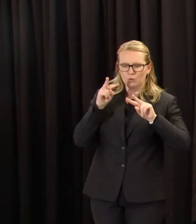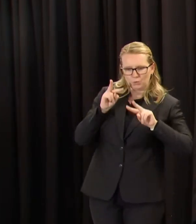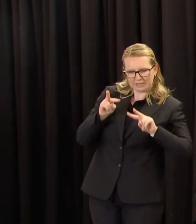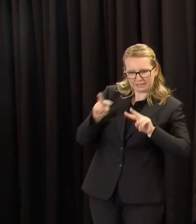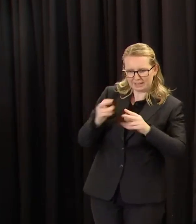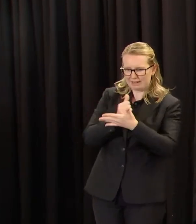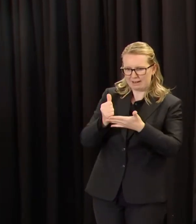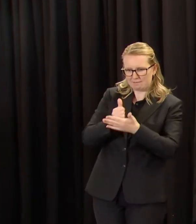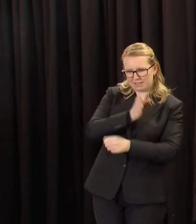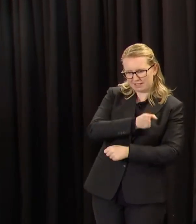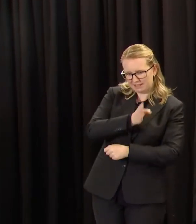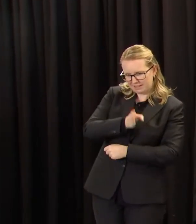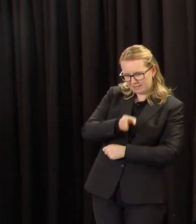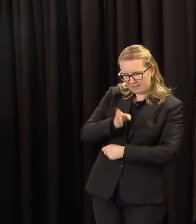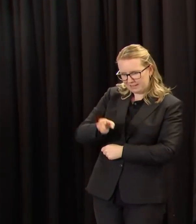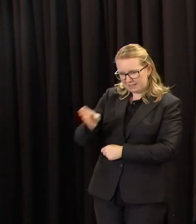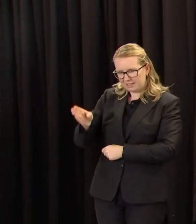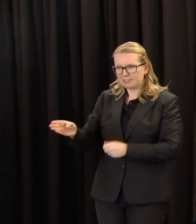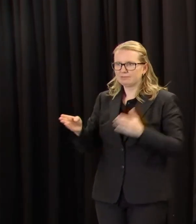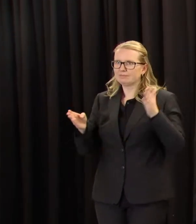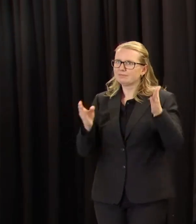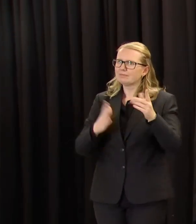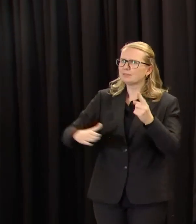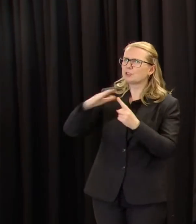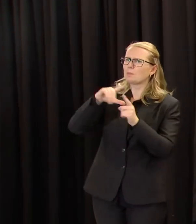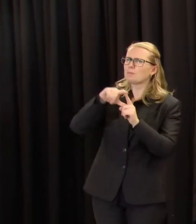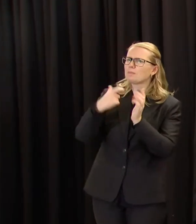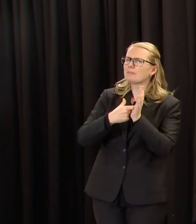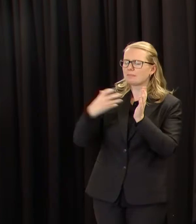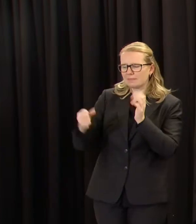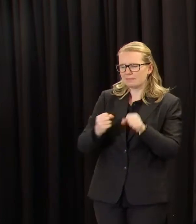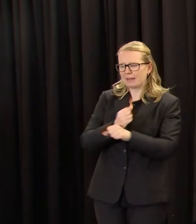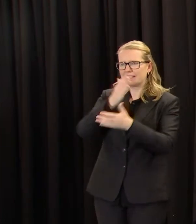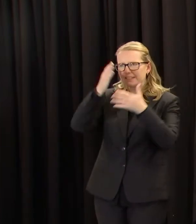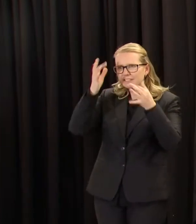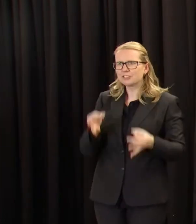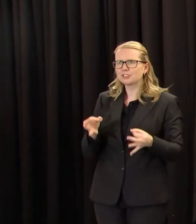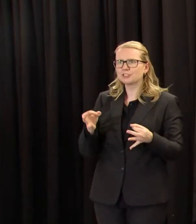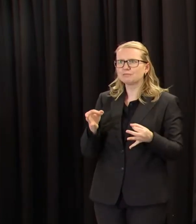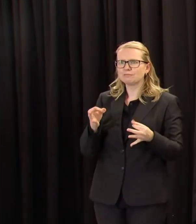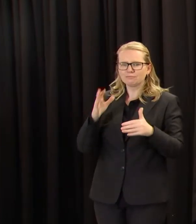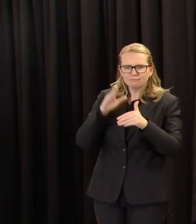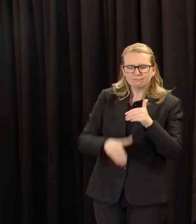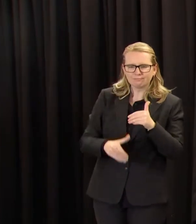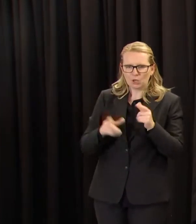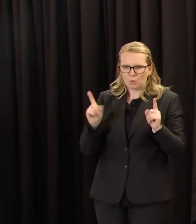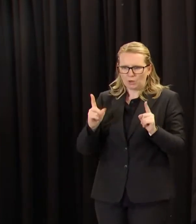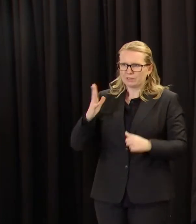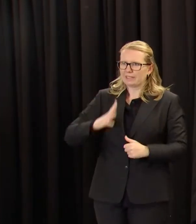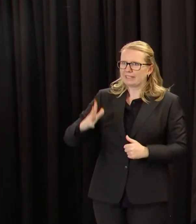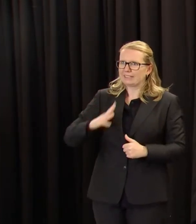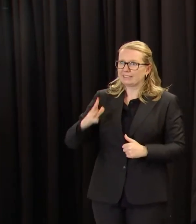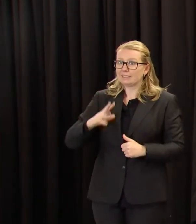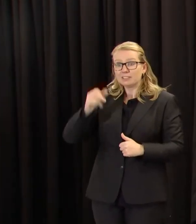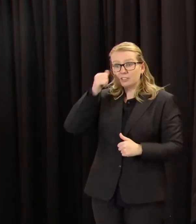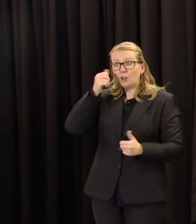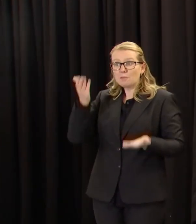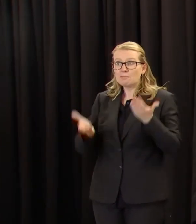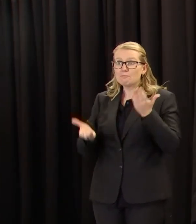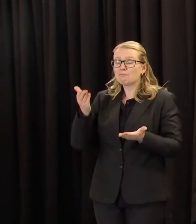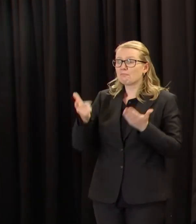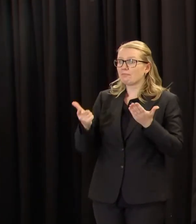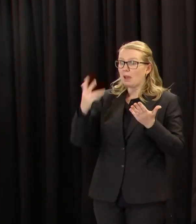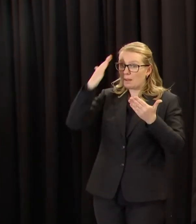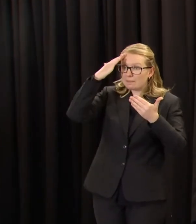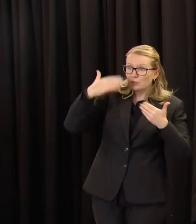day, he will make the very difficult judgments to balance up all the competing needs, the needs of business, the needs of people from a mental